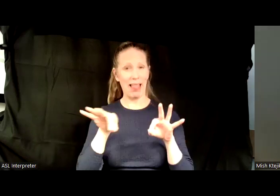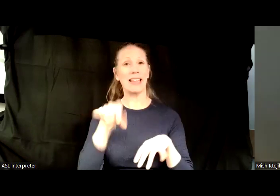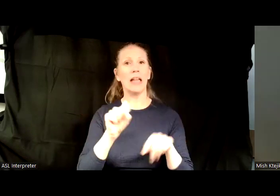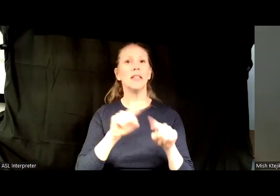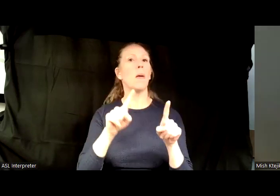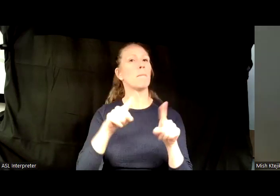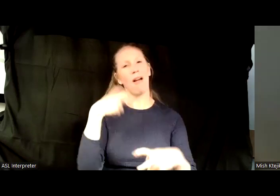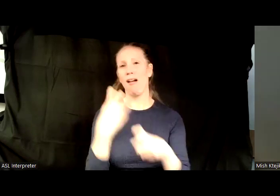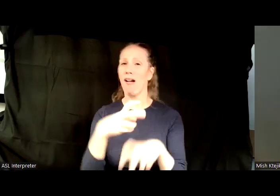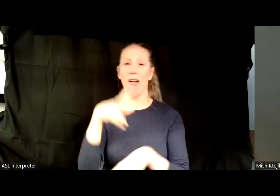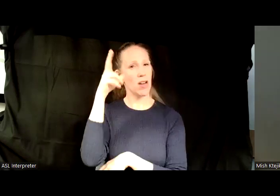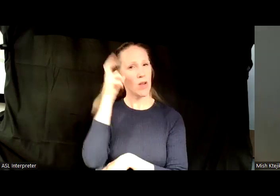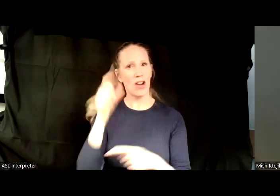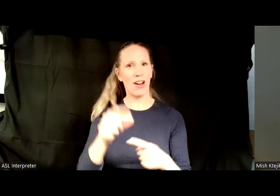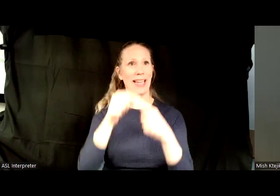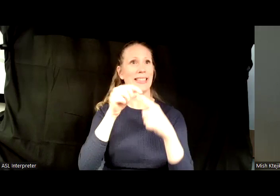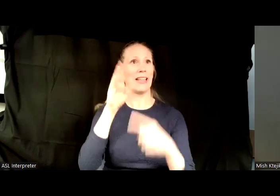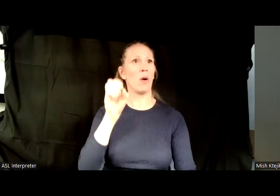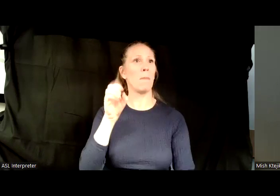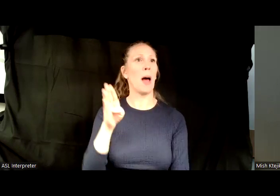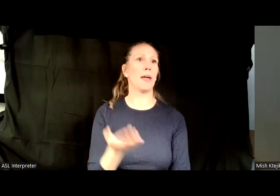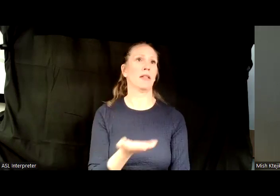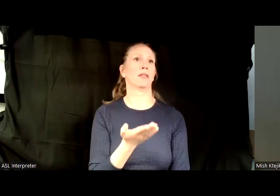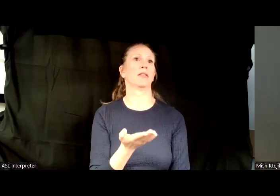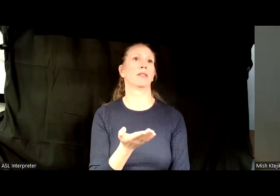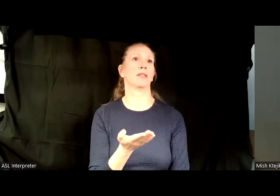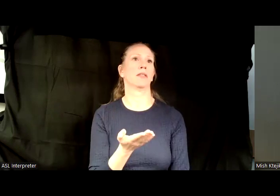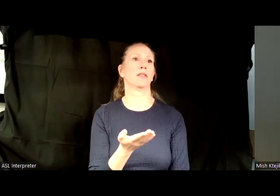to hear except for Bob.